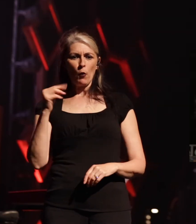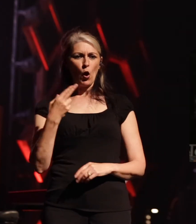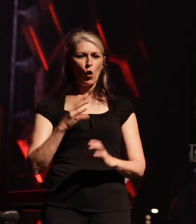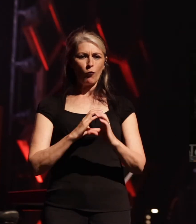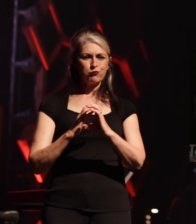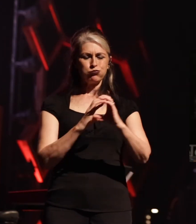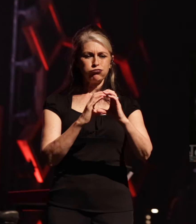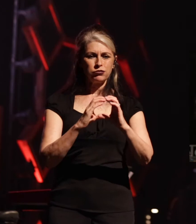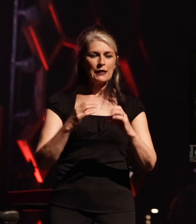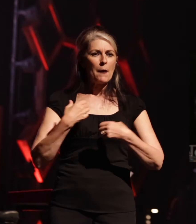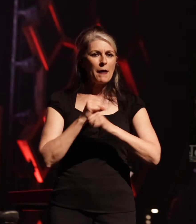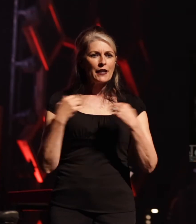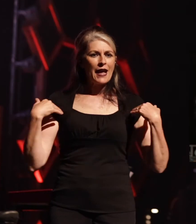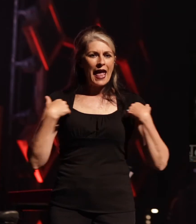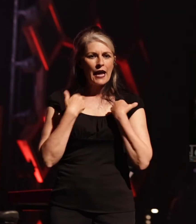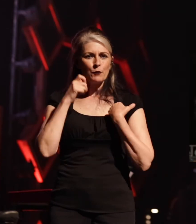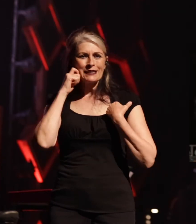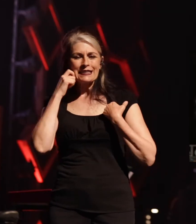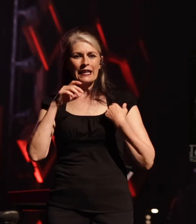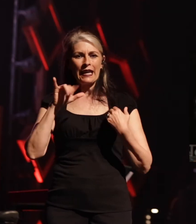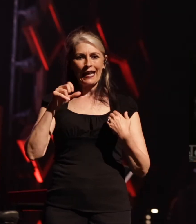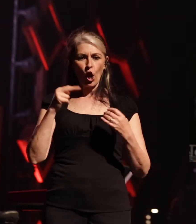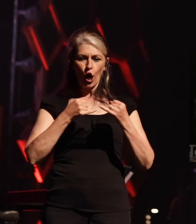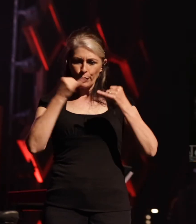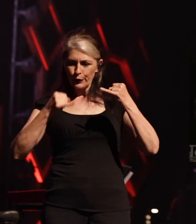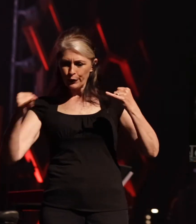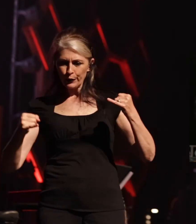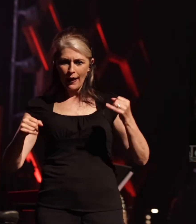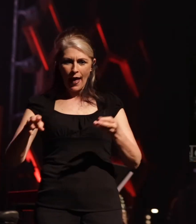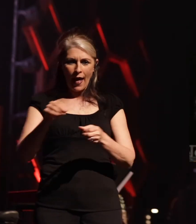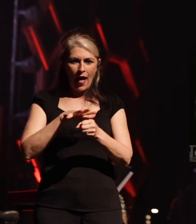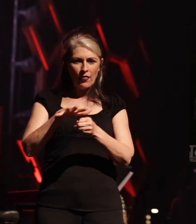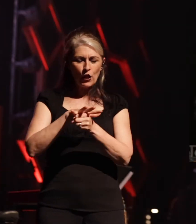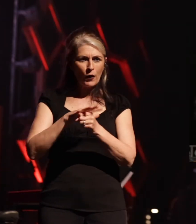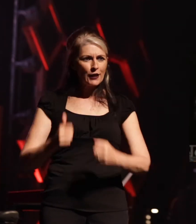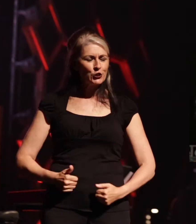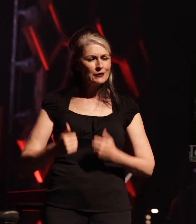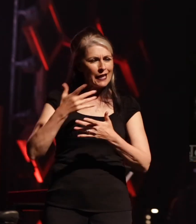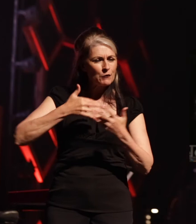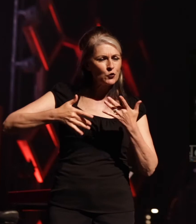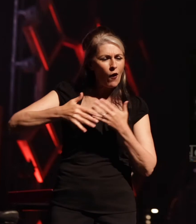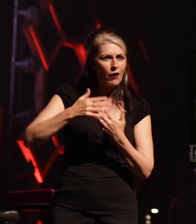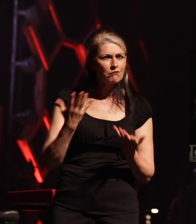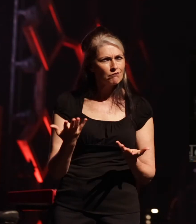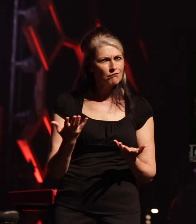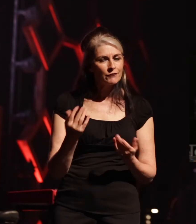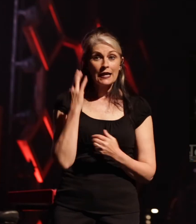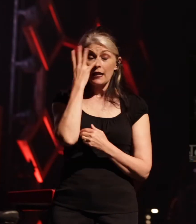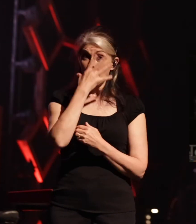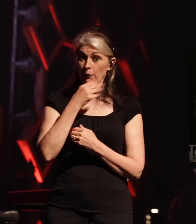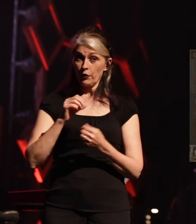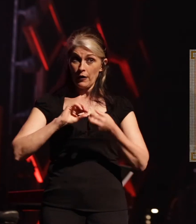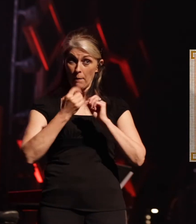skin and yarn, and this is the location that he came to dwell in. Now, here's the beauty of this all, and this is point number one. The tabernacle